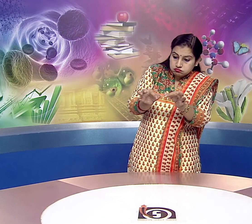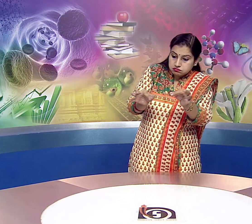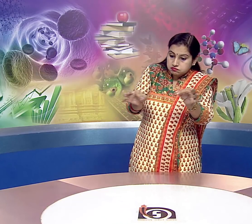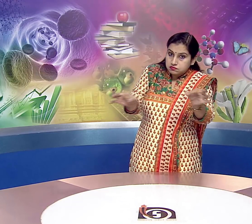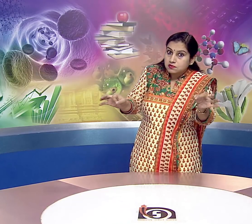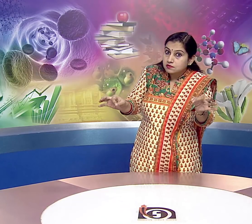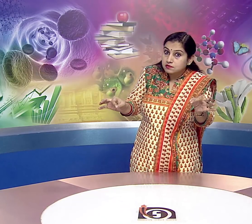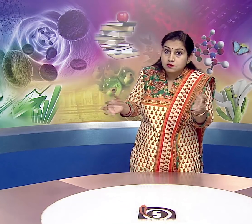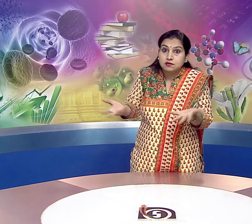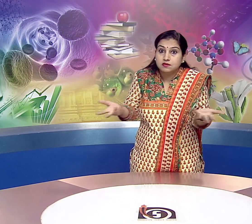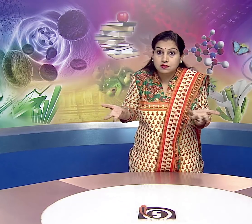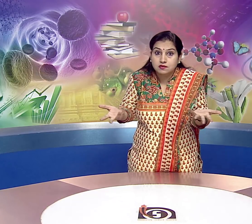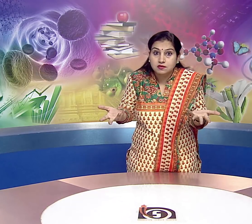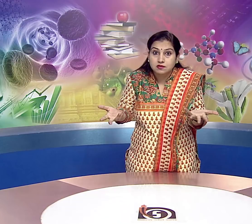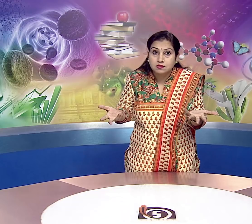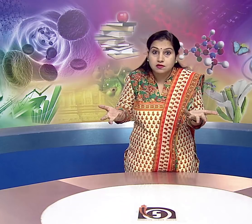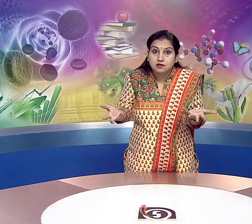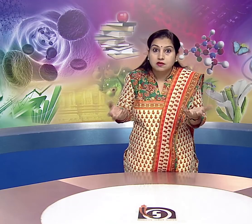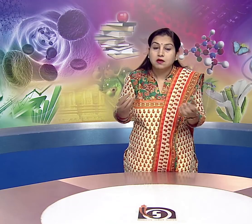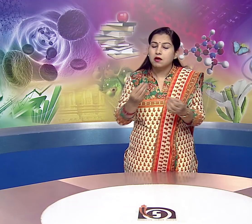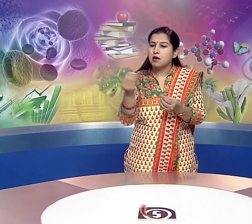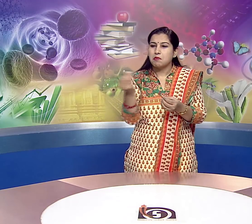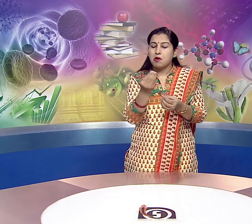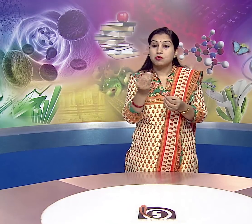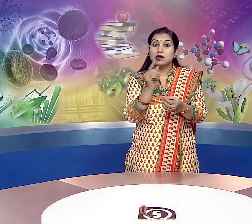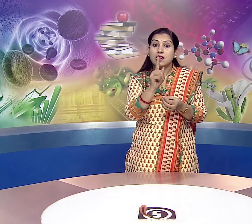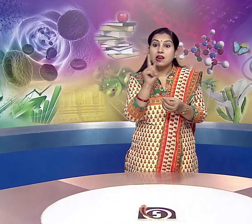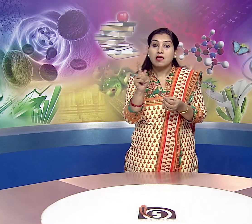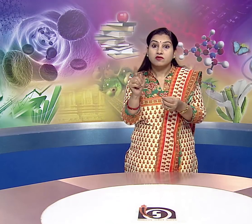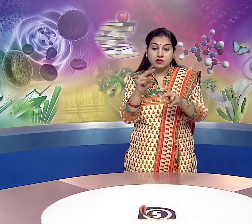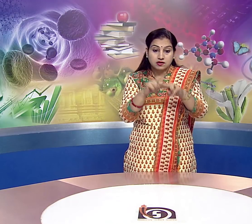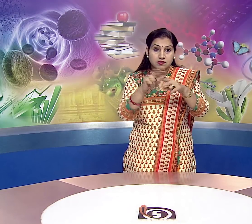it would measure around 11 feet.